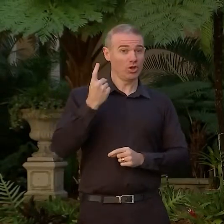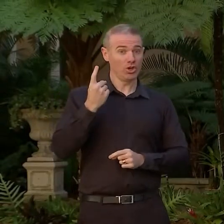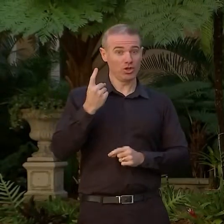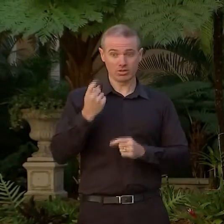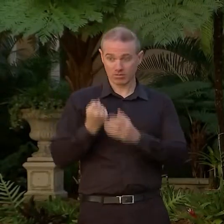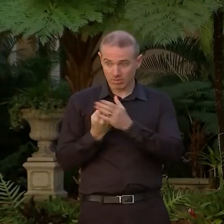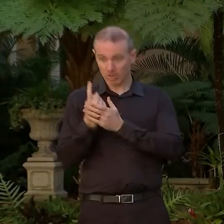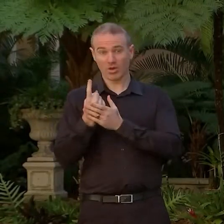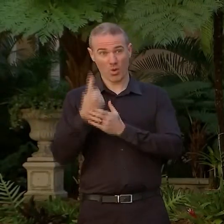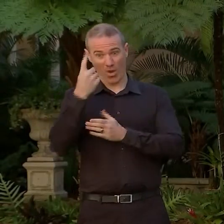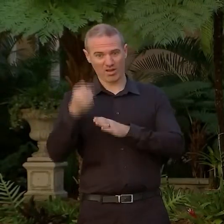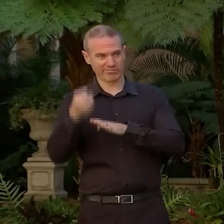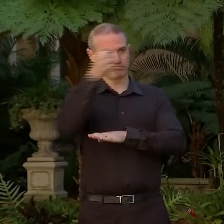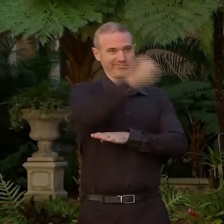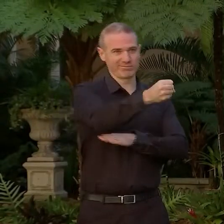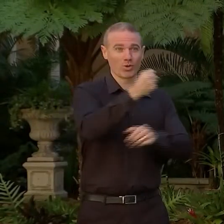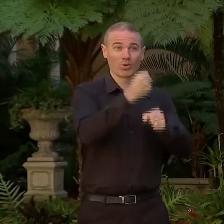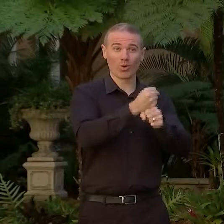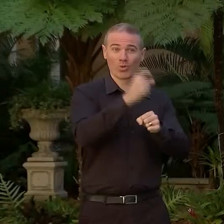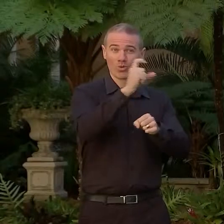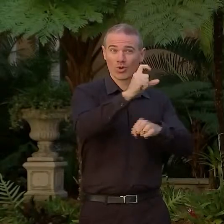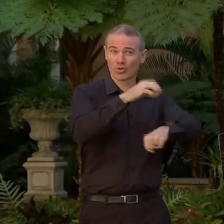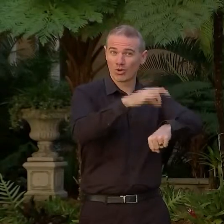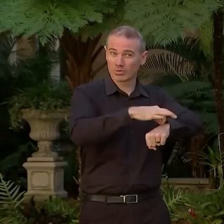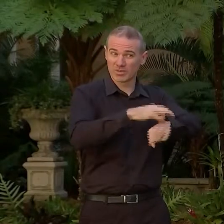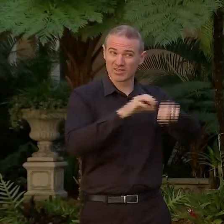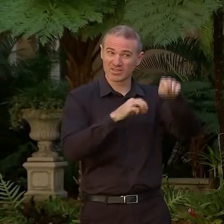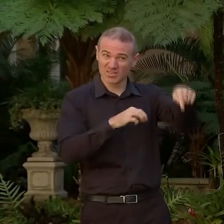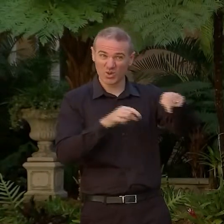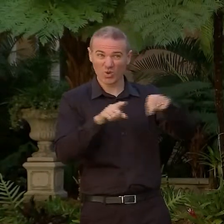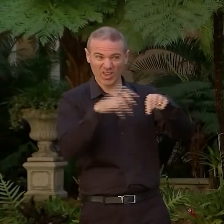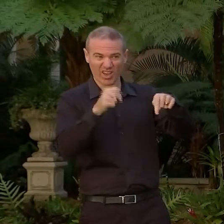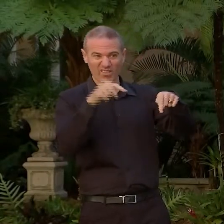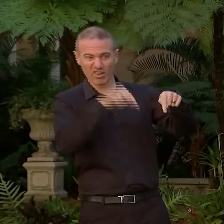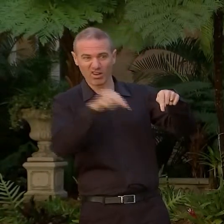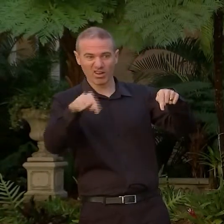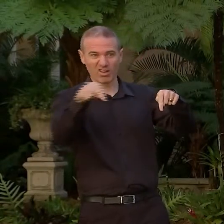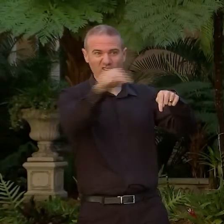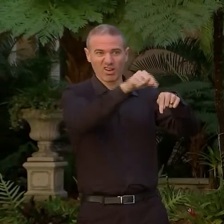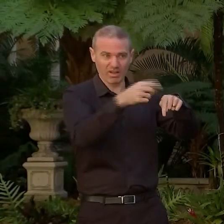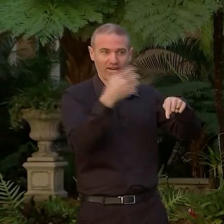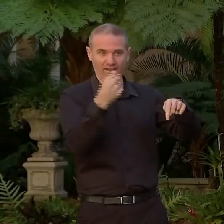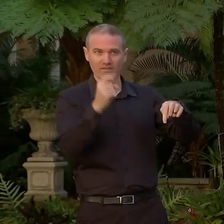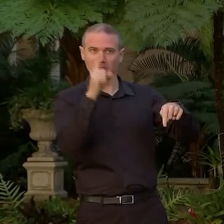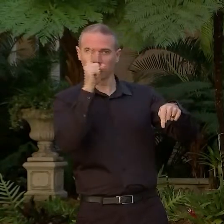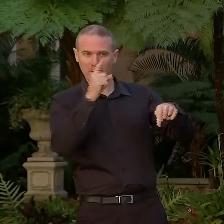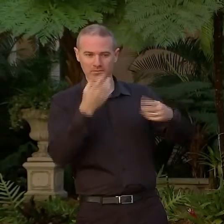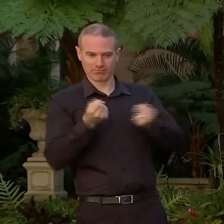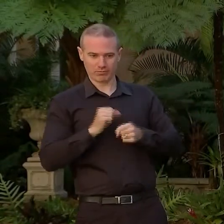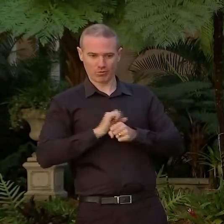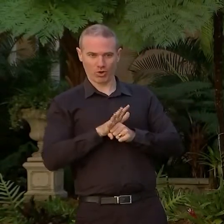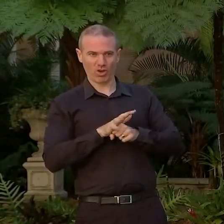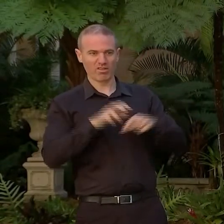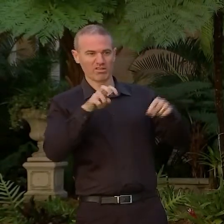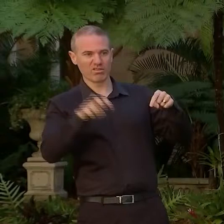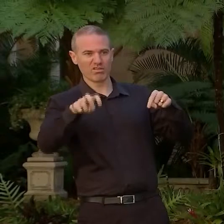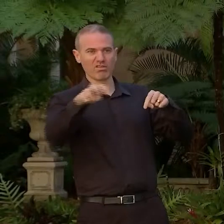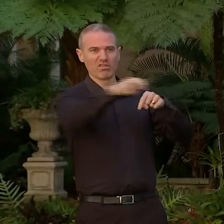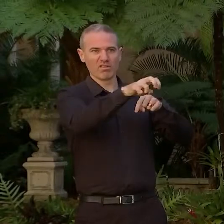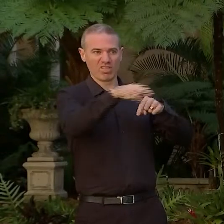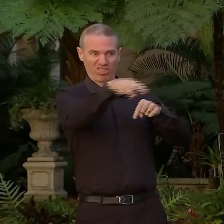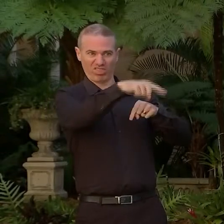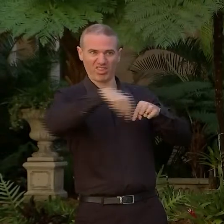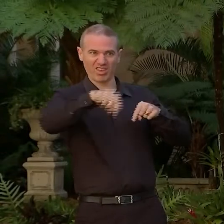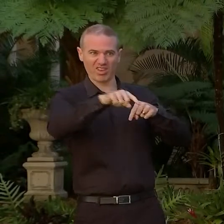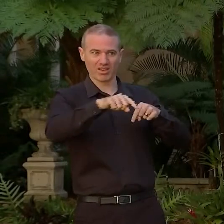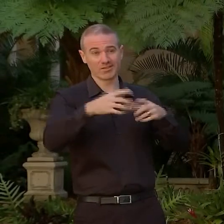University Hospital, and because there were exposure sites on the Gold Coast. I understand the concern that the Mayor has raised